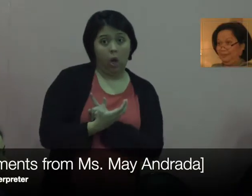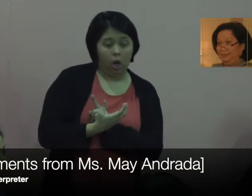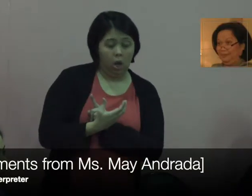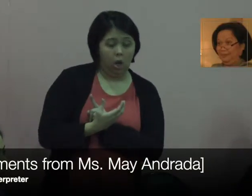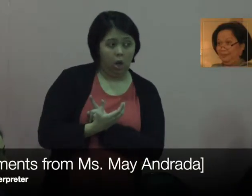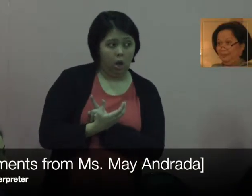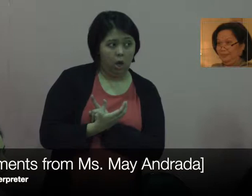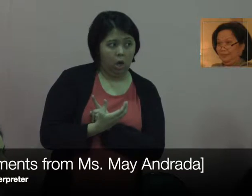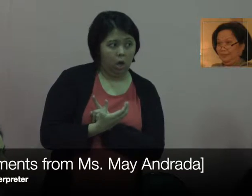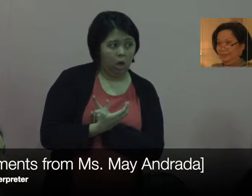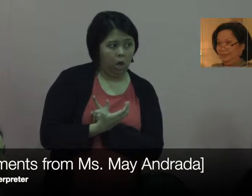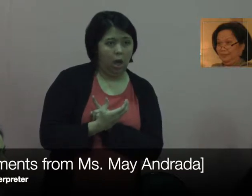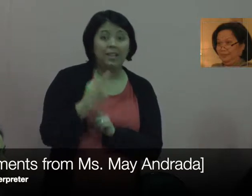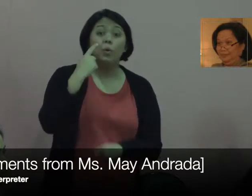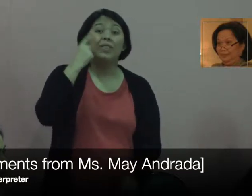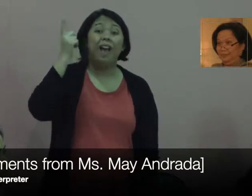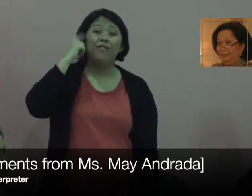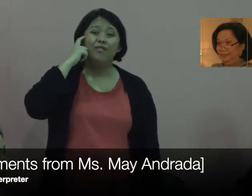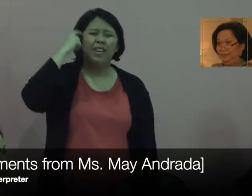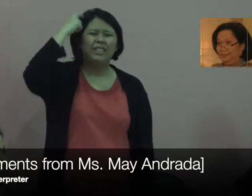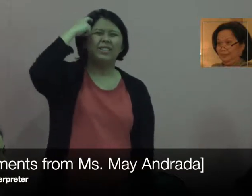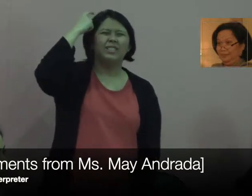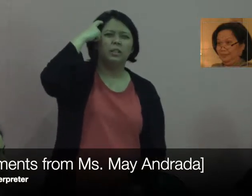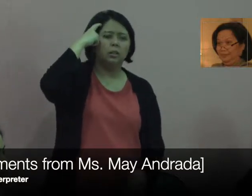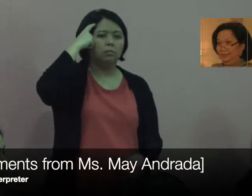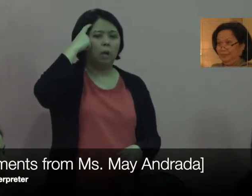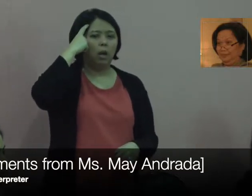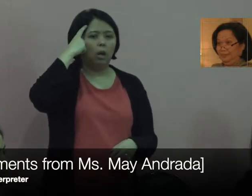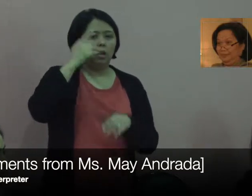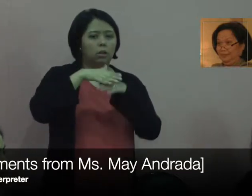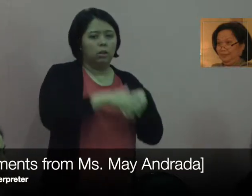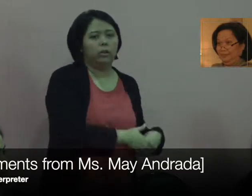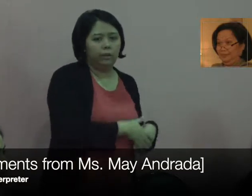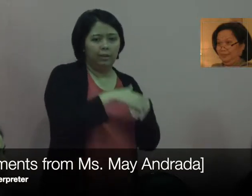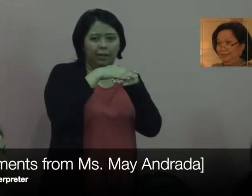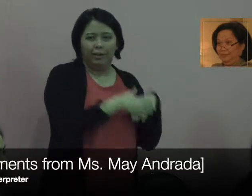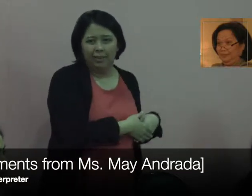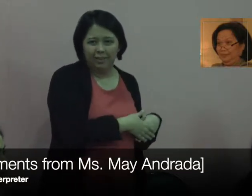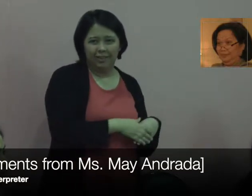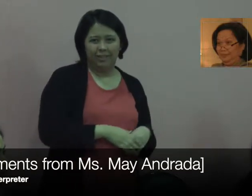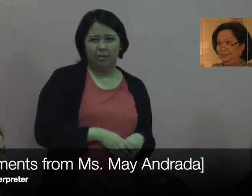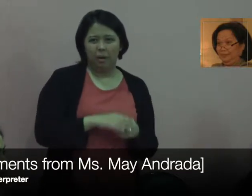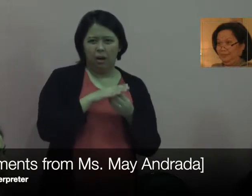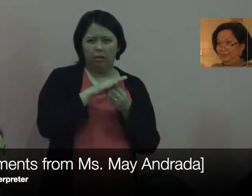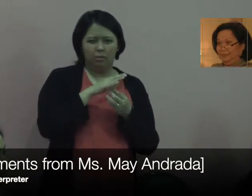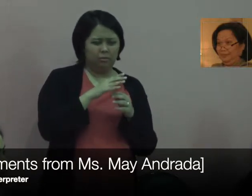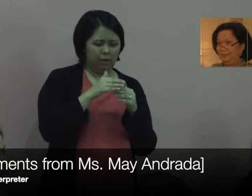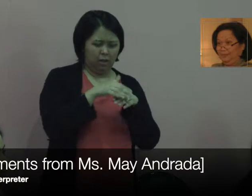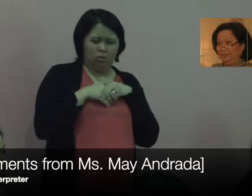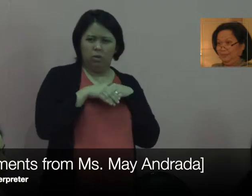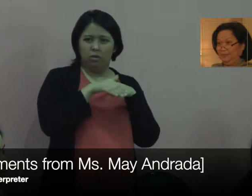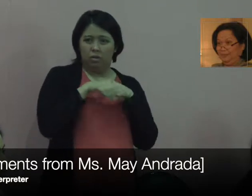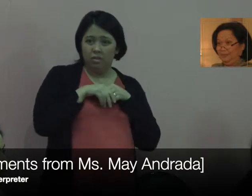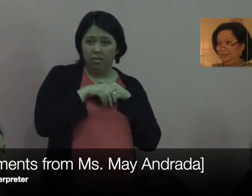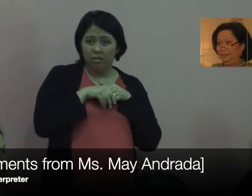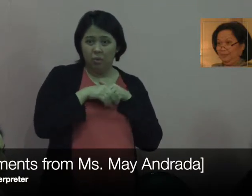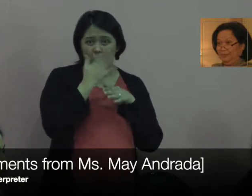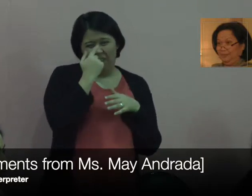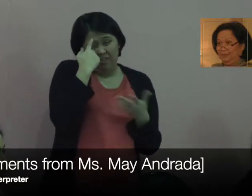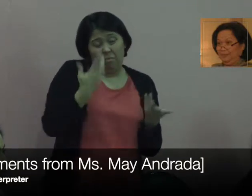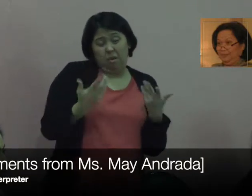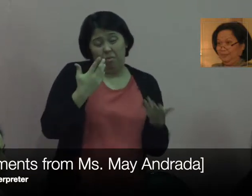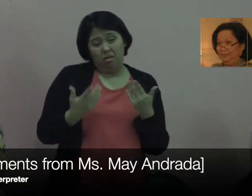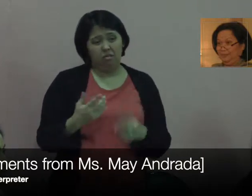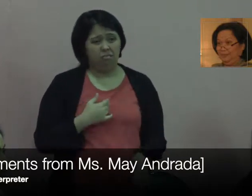nasa tray na ng utak ng deaf na palaging suppressed. Kasi nga sa kapansanan na nandun. So,